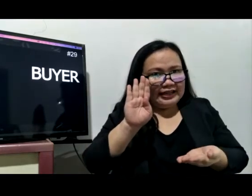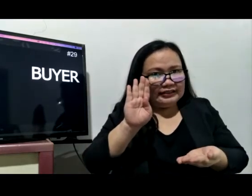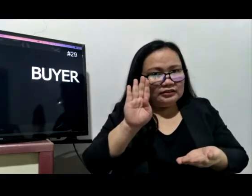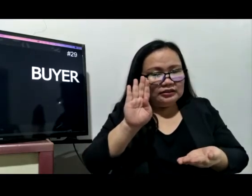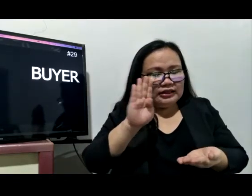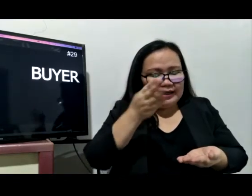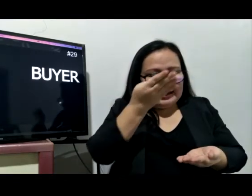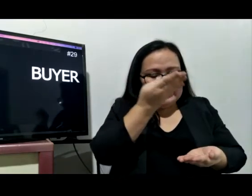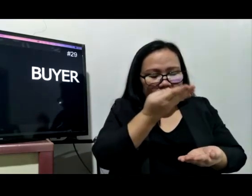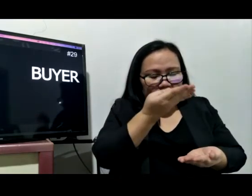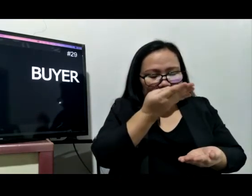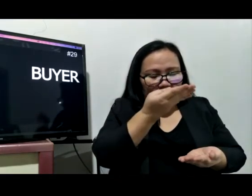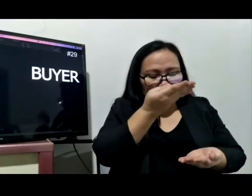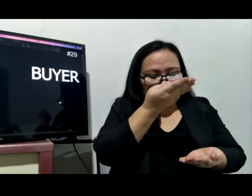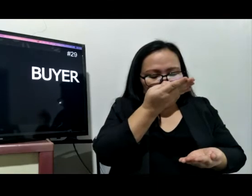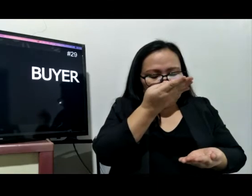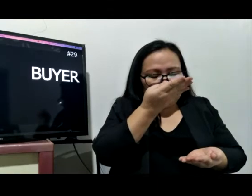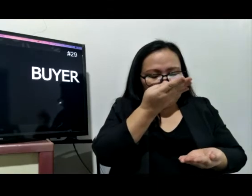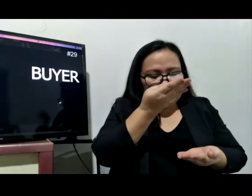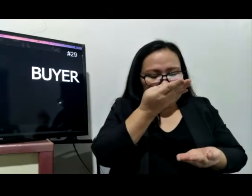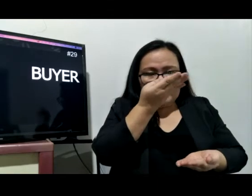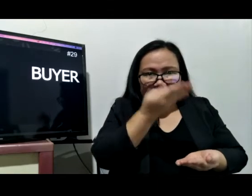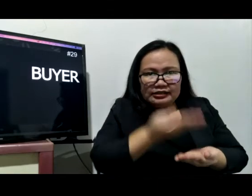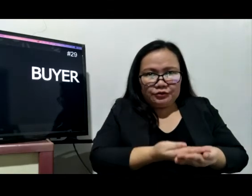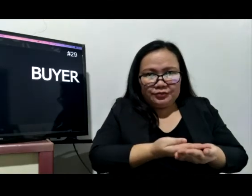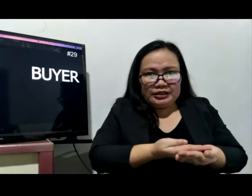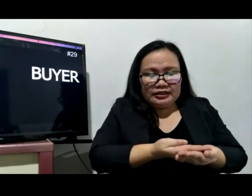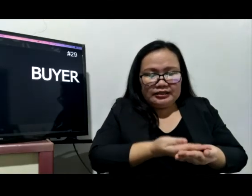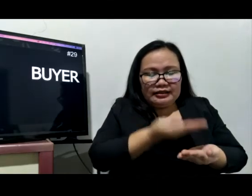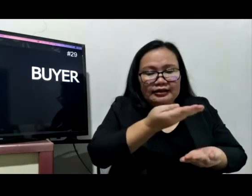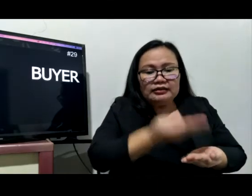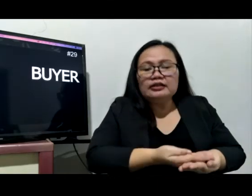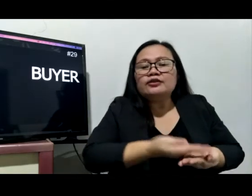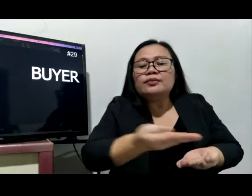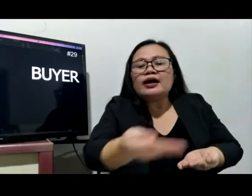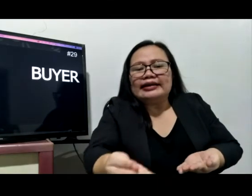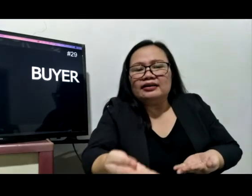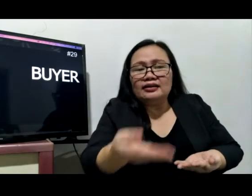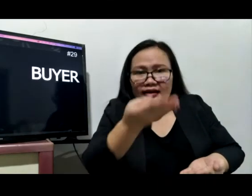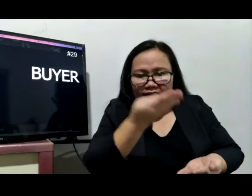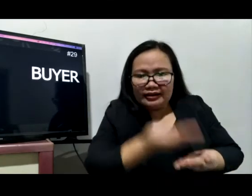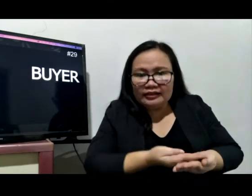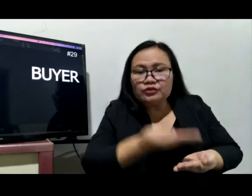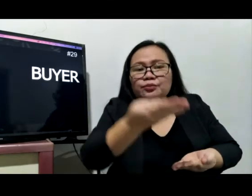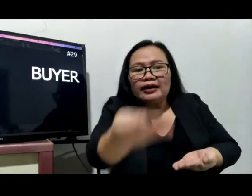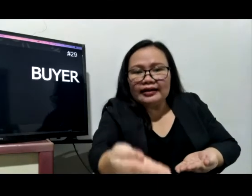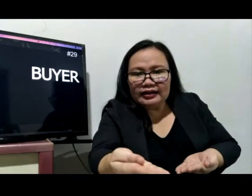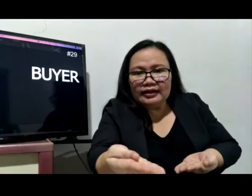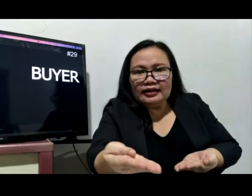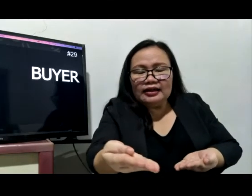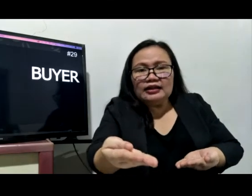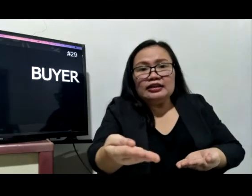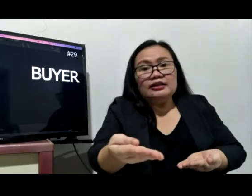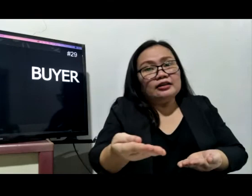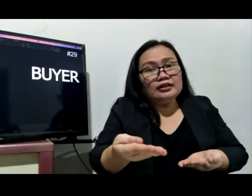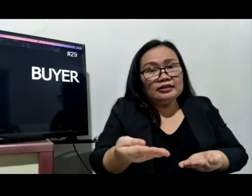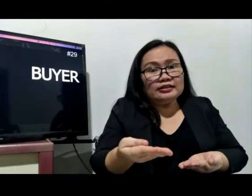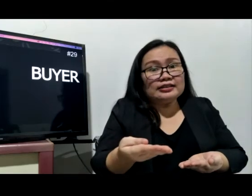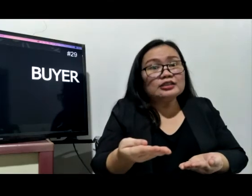hand, and then on top of the left hand is your B, then you buy. Like to buy? It says